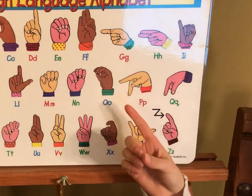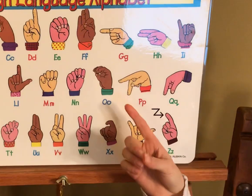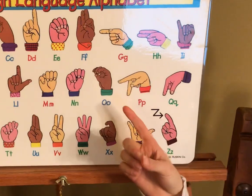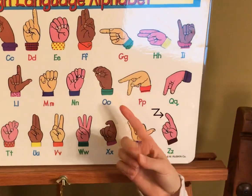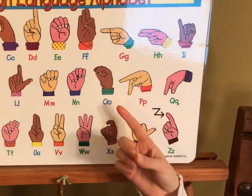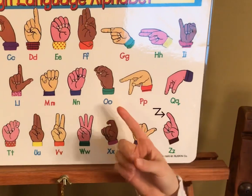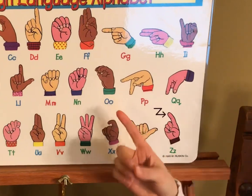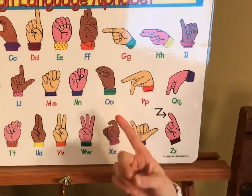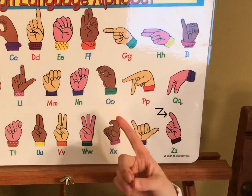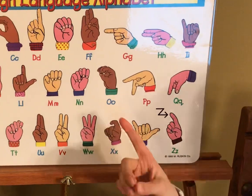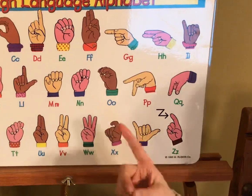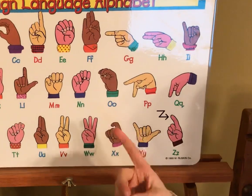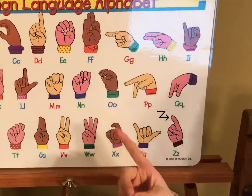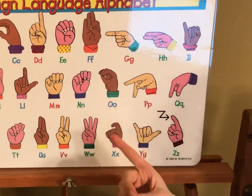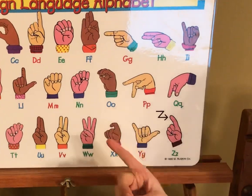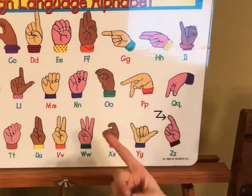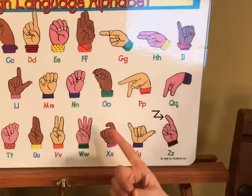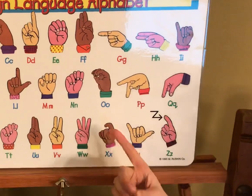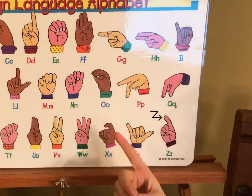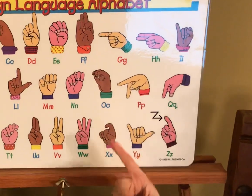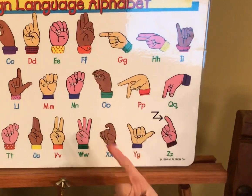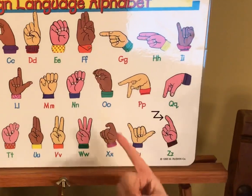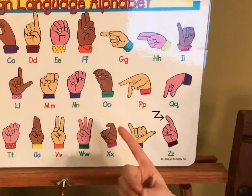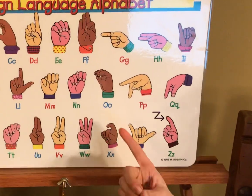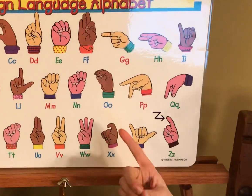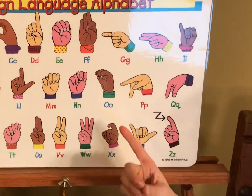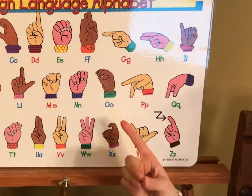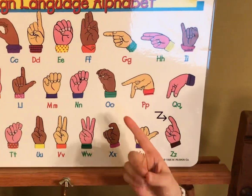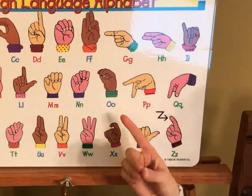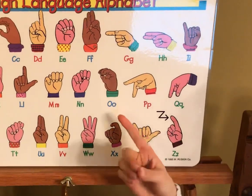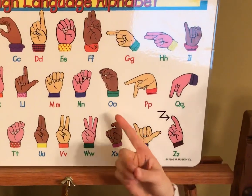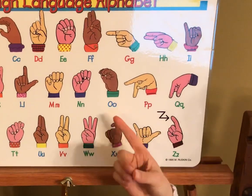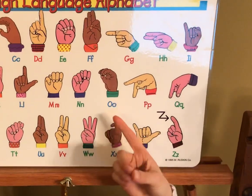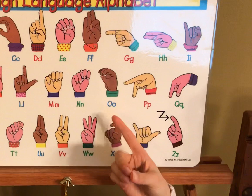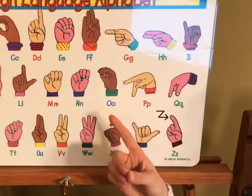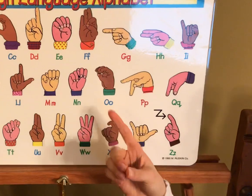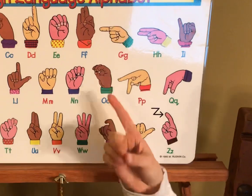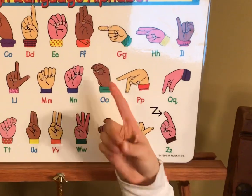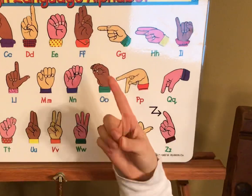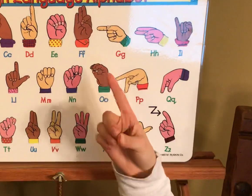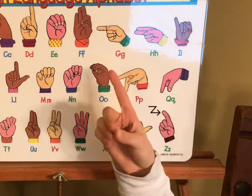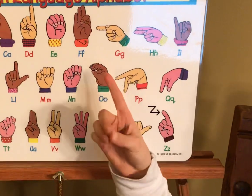letter of the alphabet, let's review each letter on the poster.